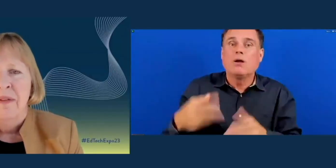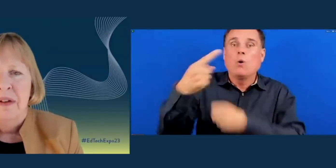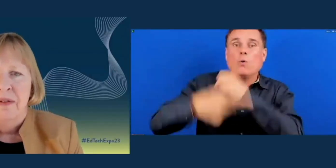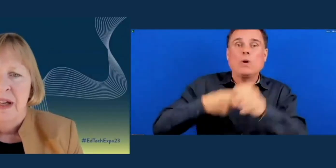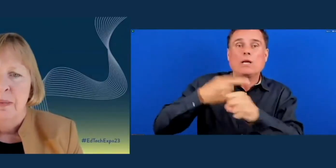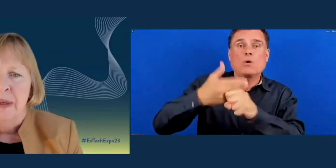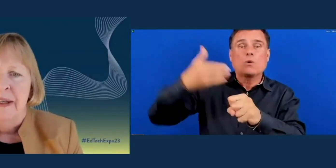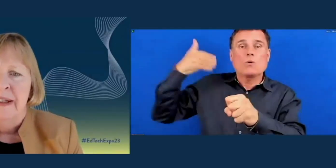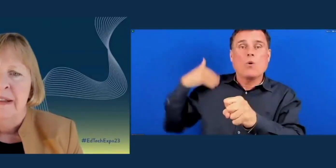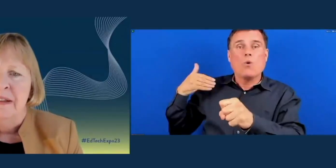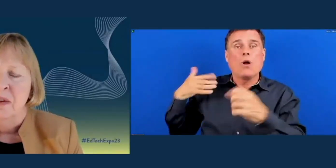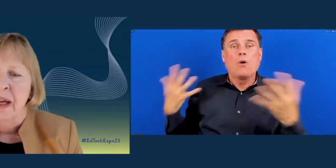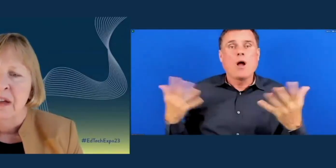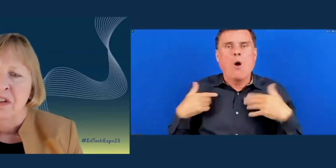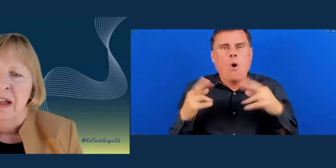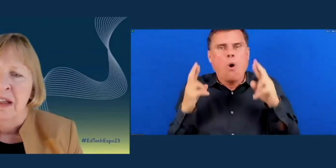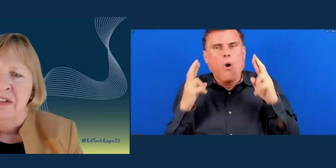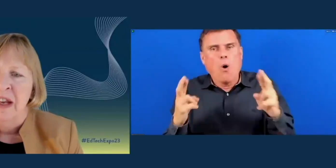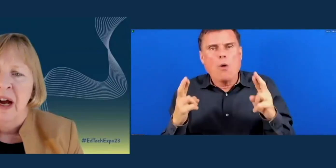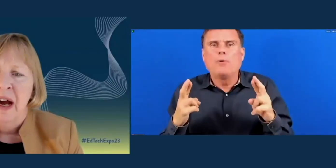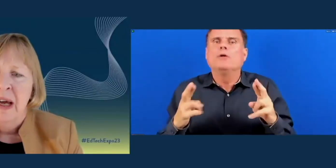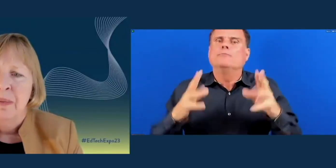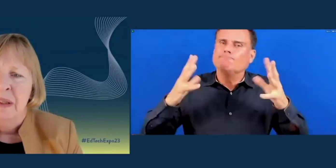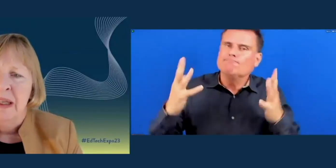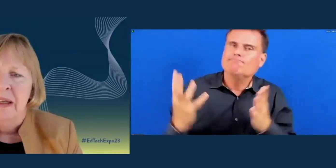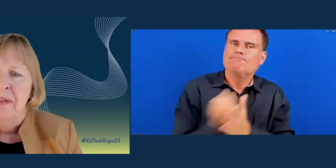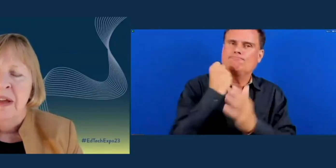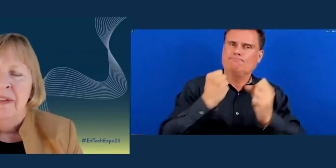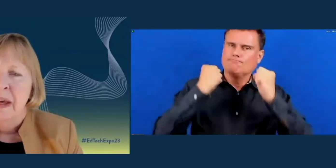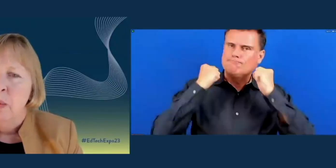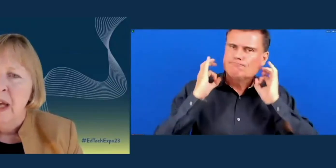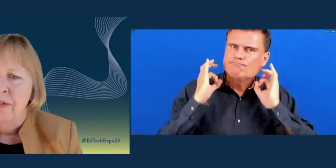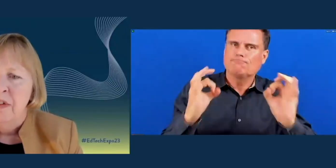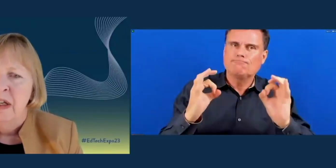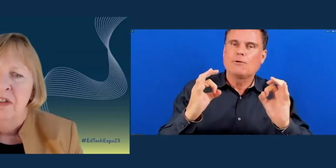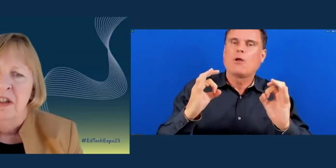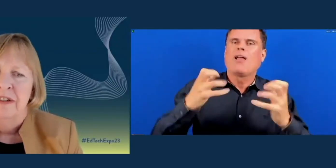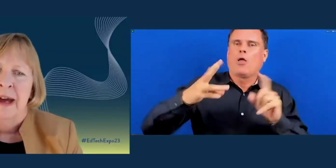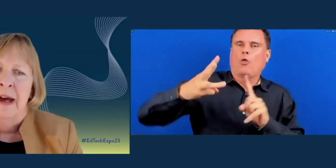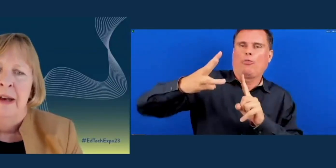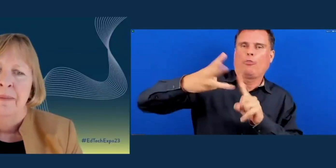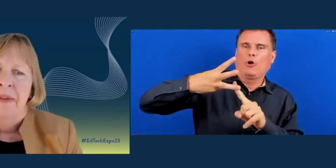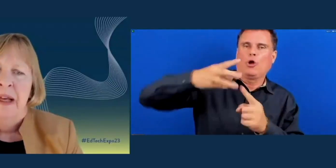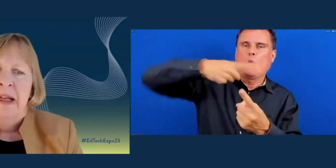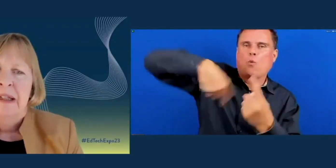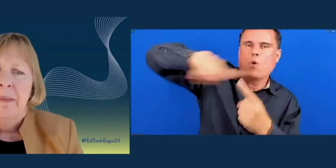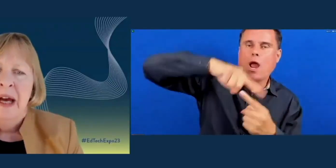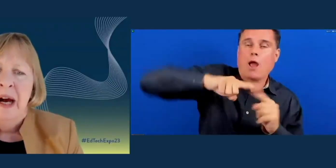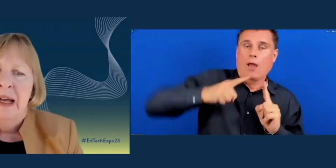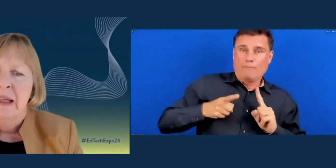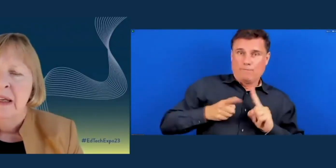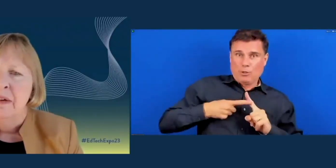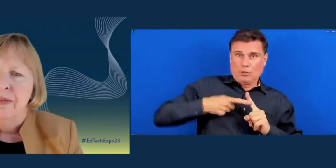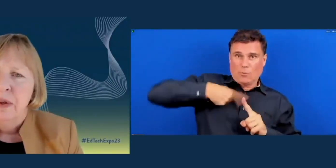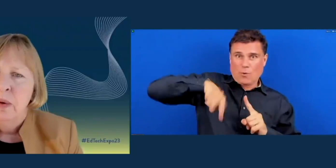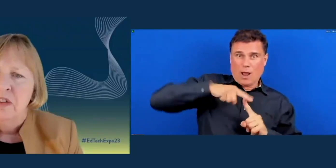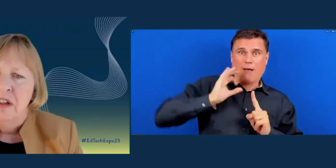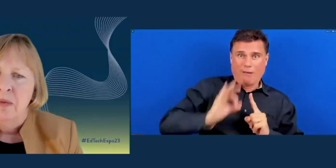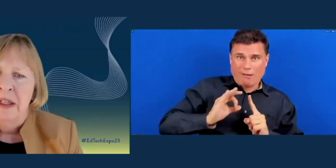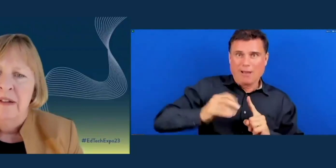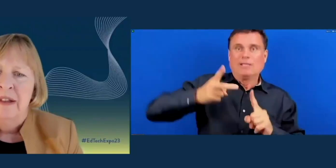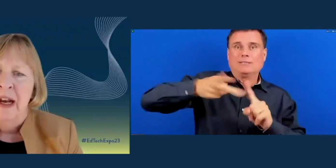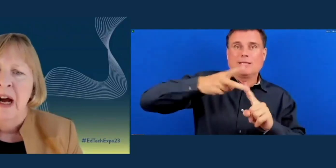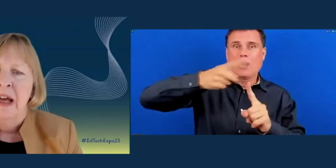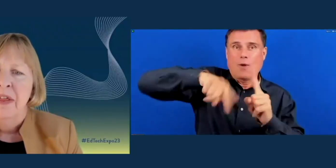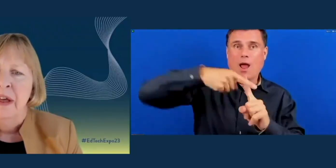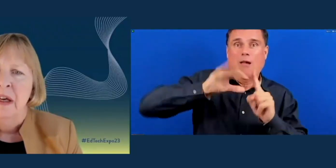of investment in this grand challenge, and I believe that we have done just that. Let me highlight a few